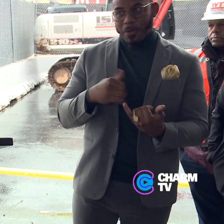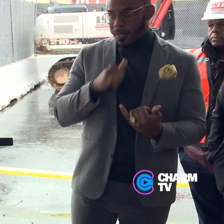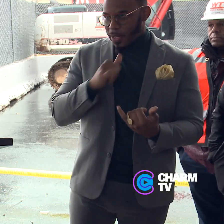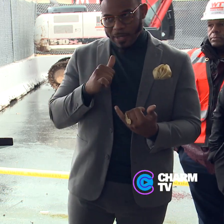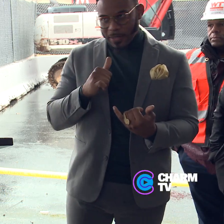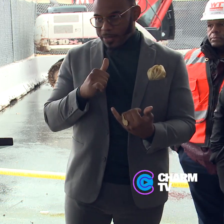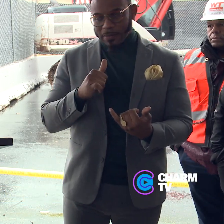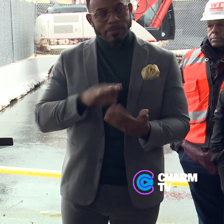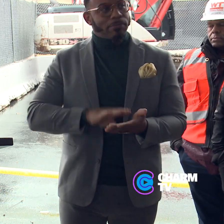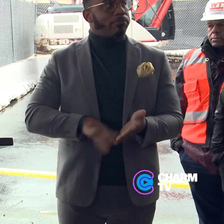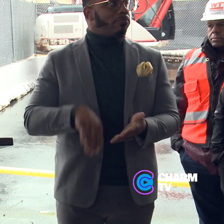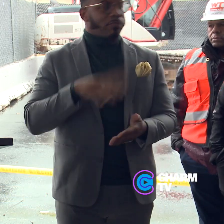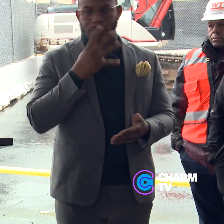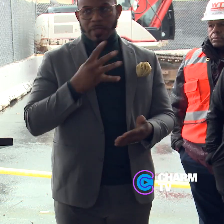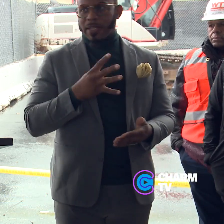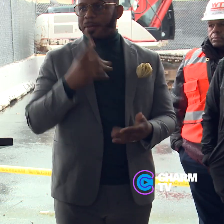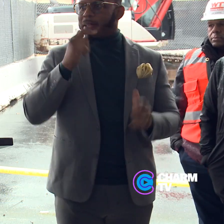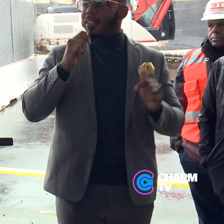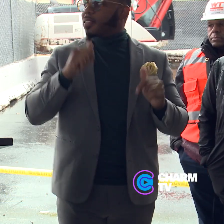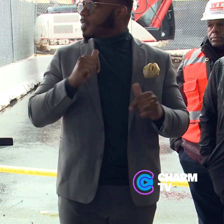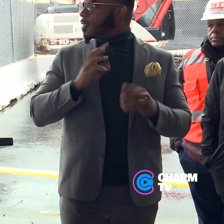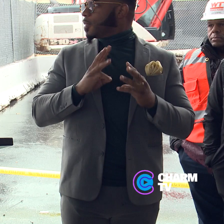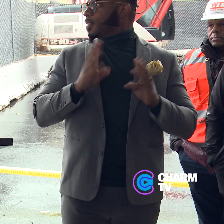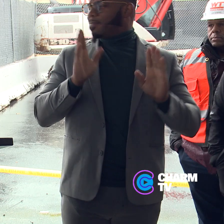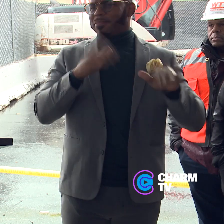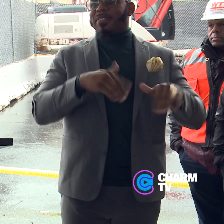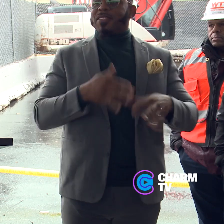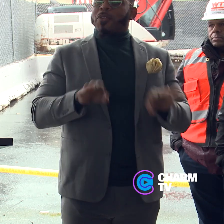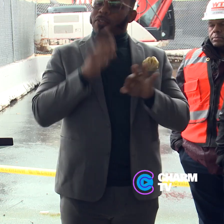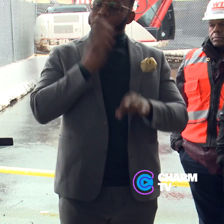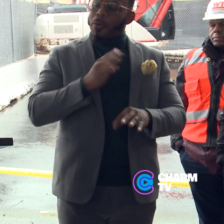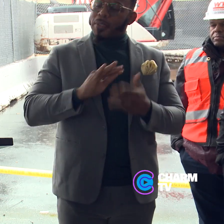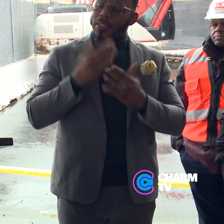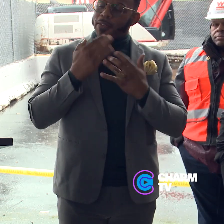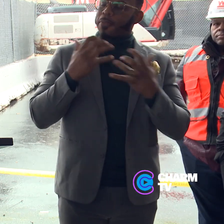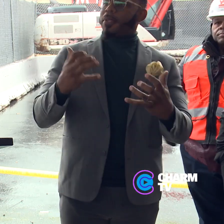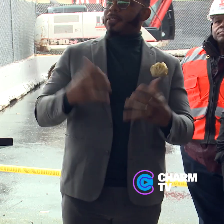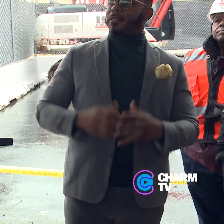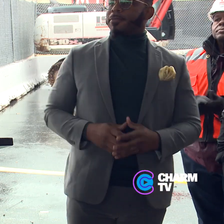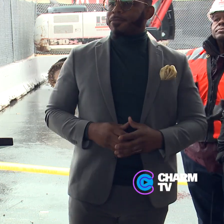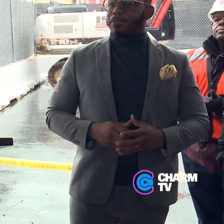going to let this weather take us away because this is critical for Baltimore City. Thank you very much.